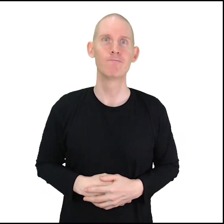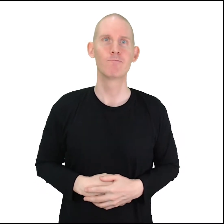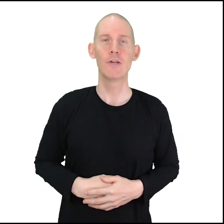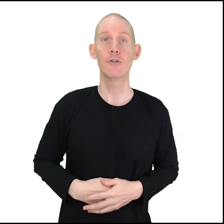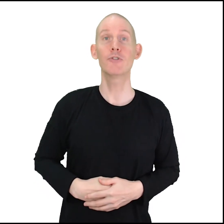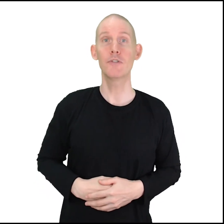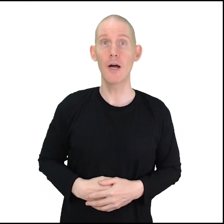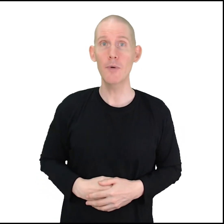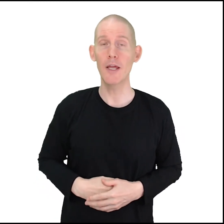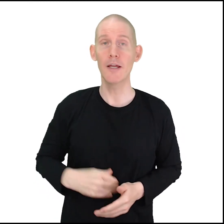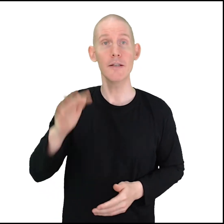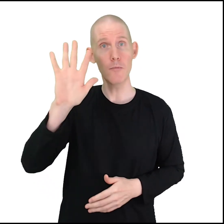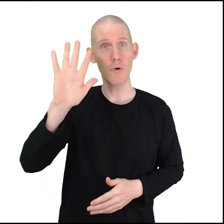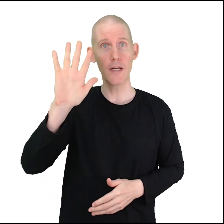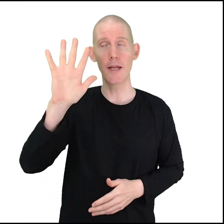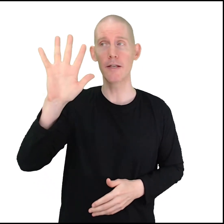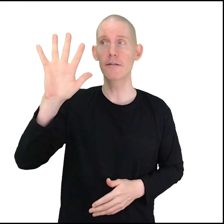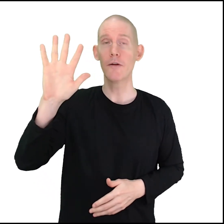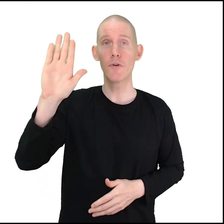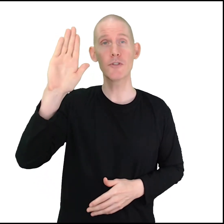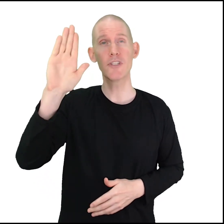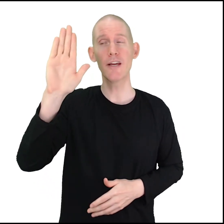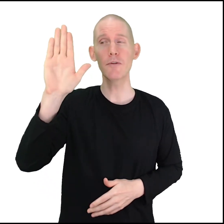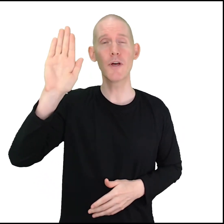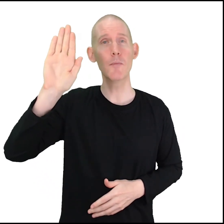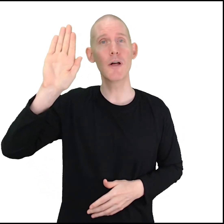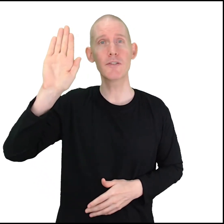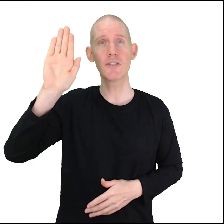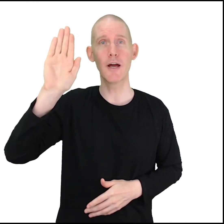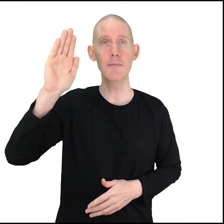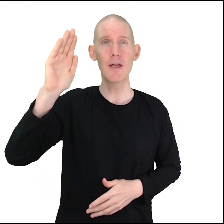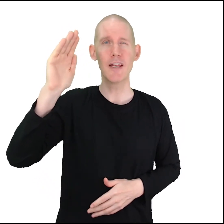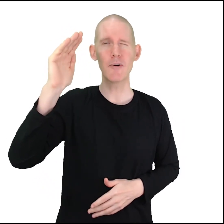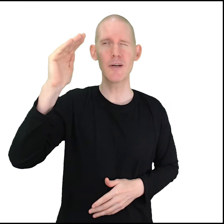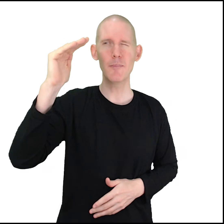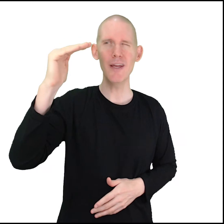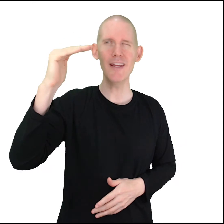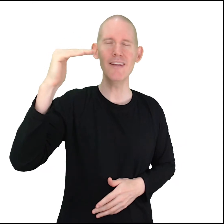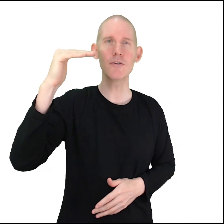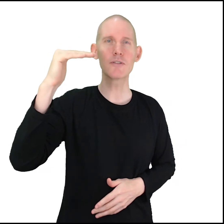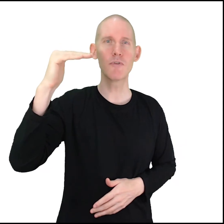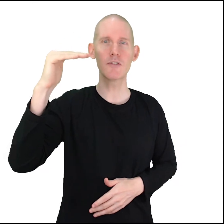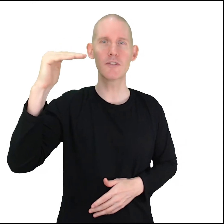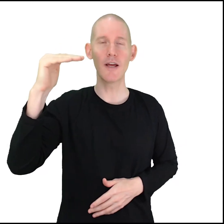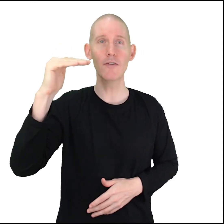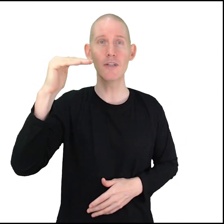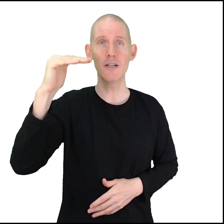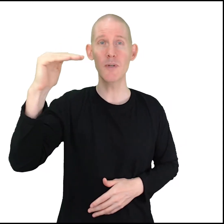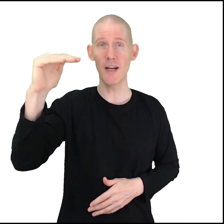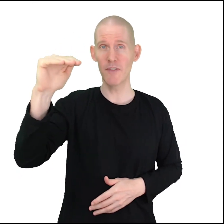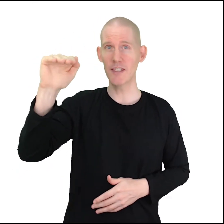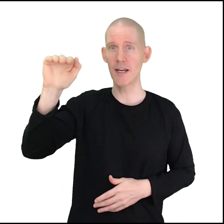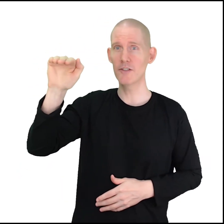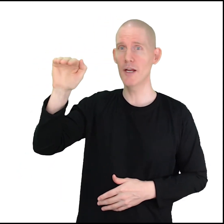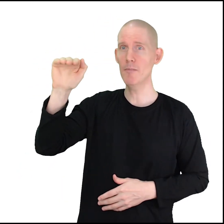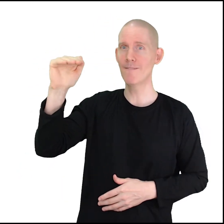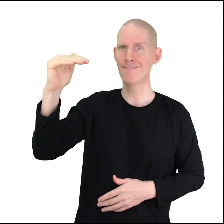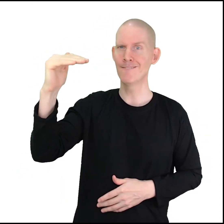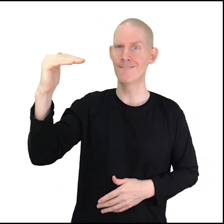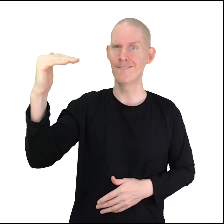Use your dominant hand. I'm right-handed. Fingers together, thumb alongside. Now we're going to bend those fingers down. Here we have this hand shape.